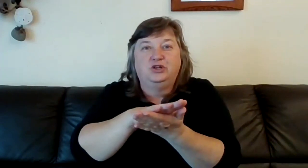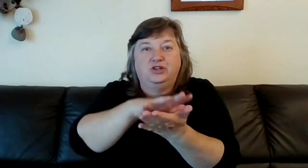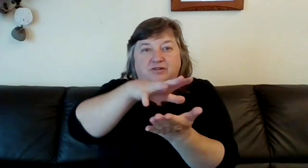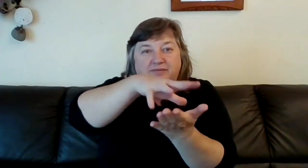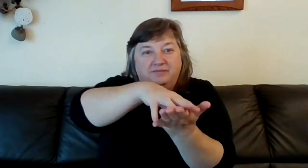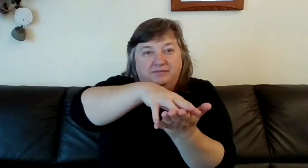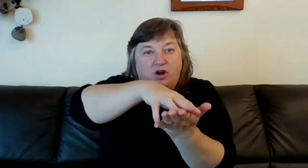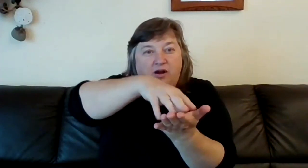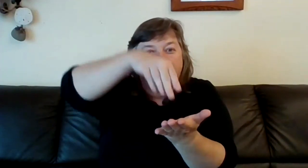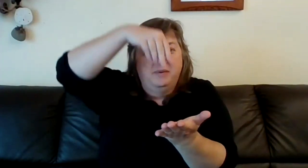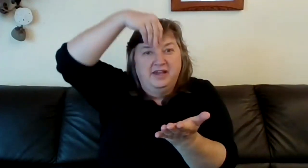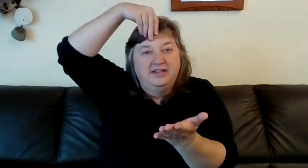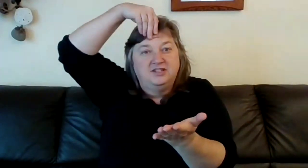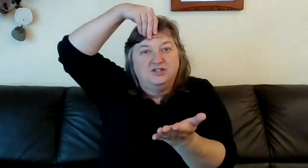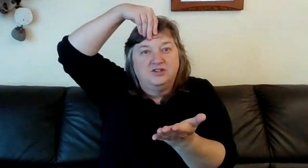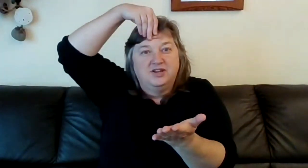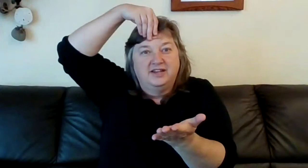Learn. Off the page into your head.